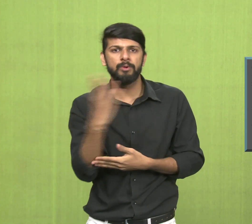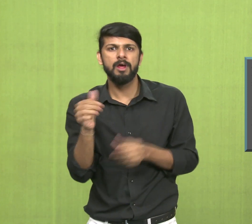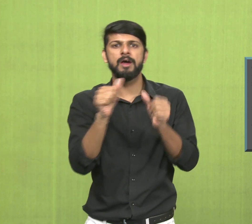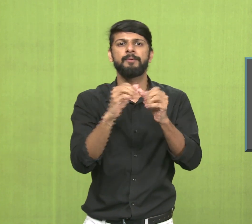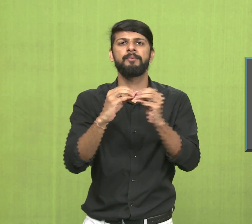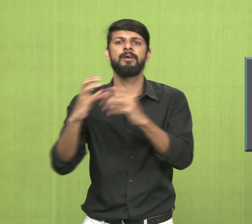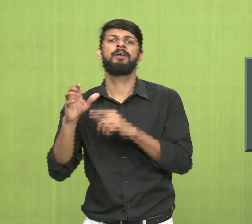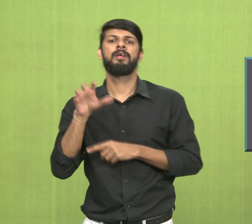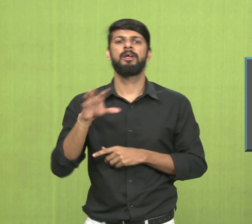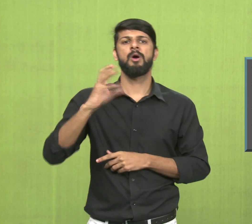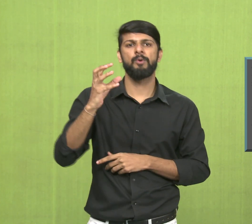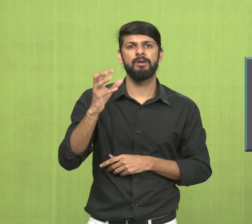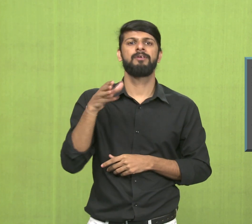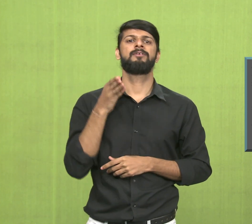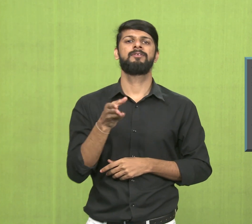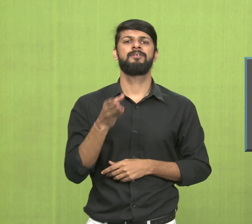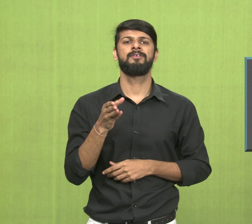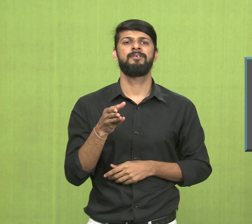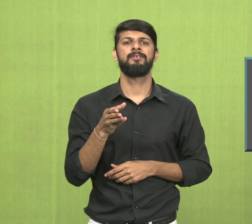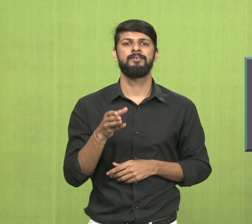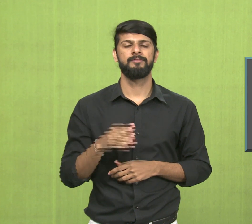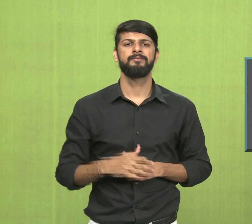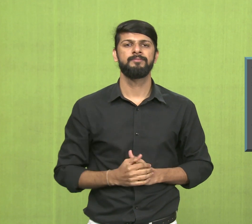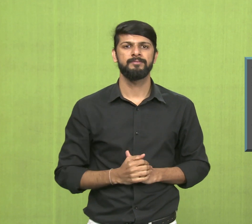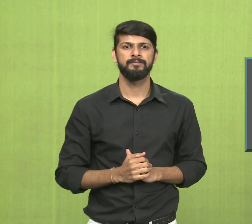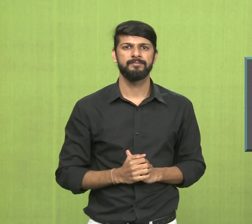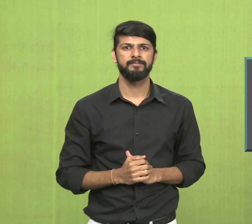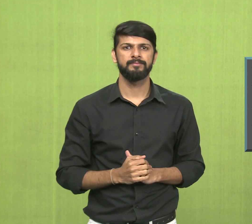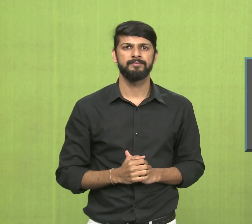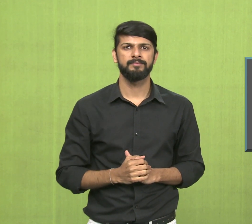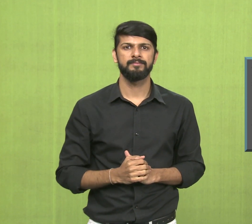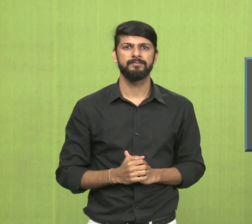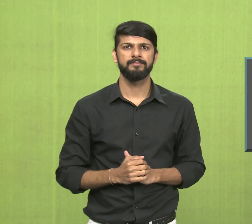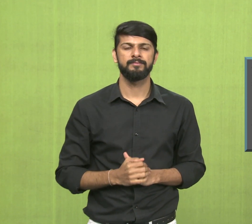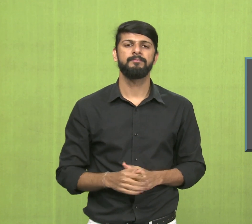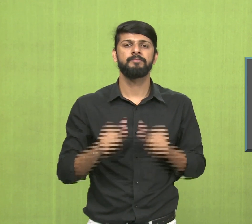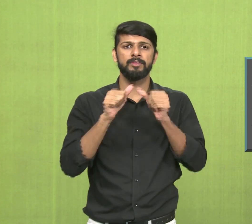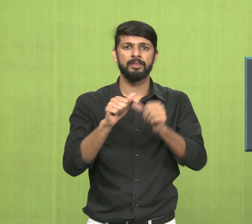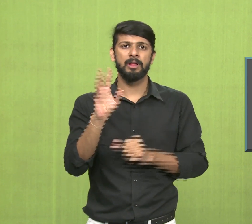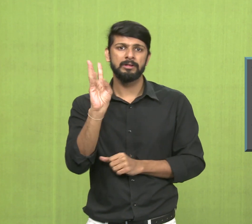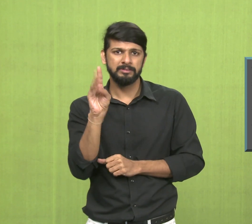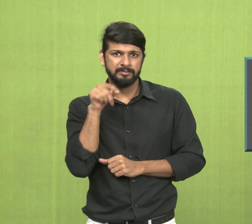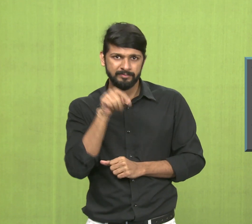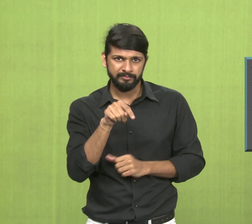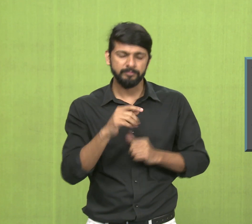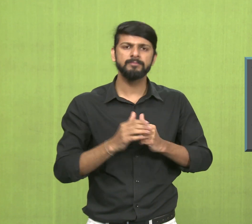engraved, can be carved with the letter or the numeral so that the same impression can be